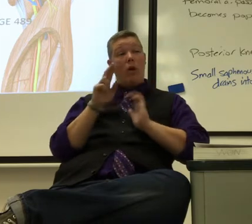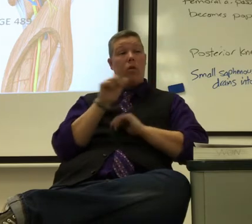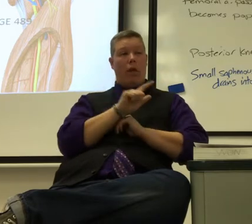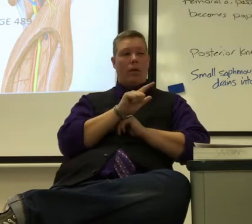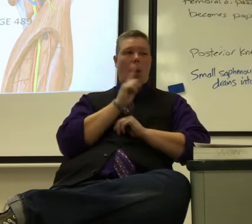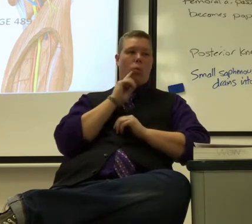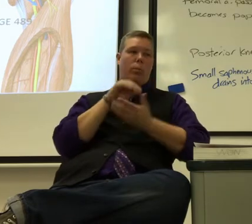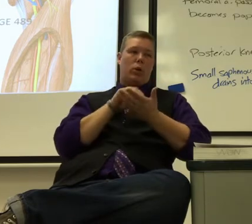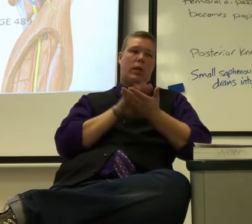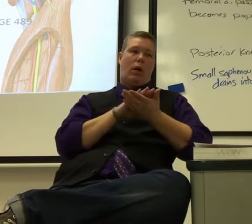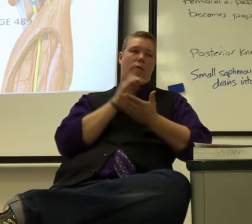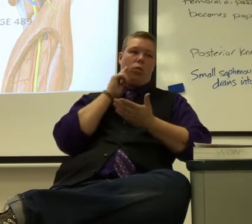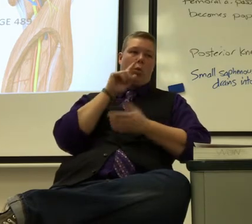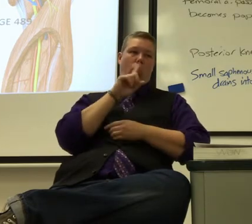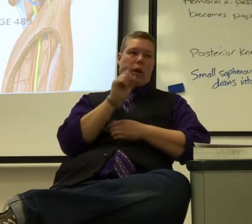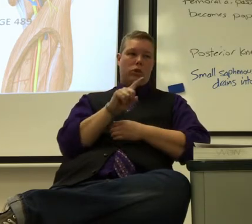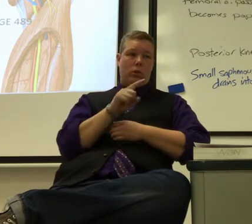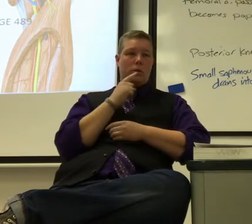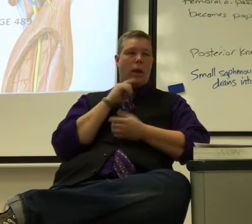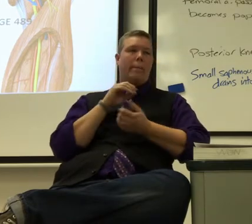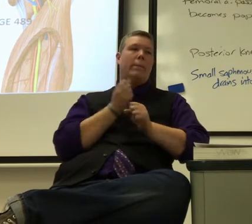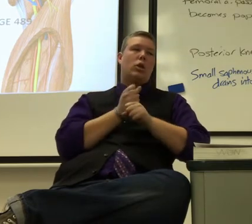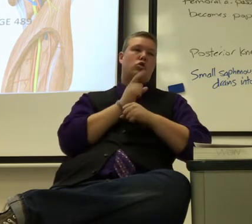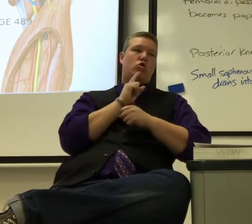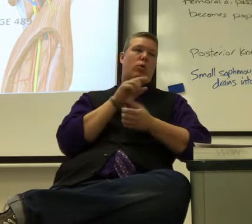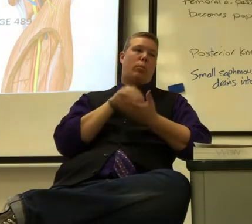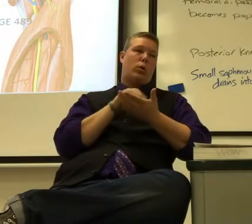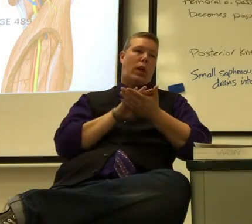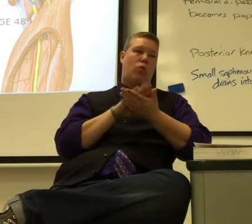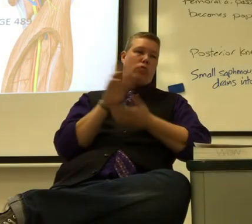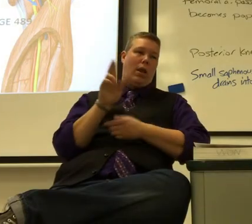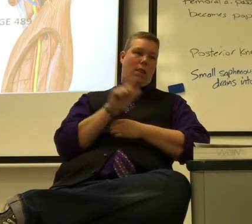I'll say, be sure to put right or left, in addition to naming it.